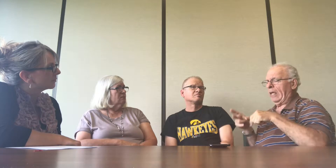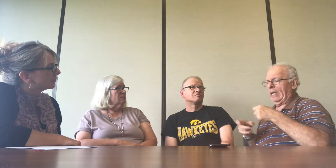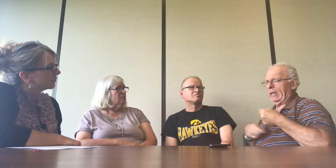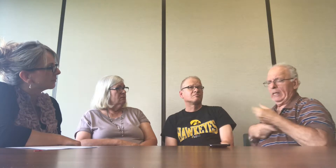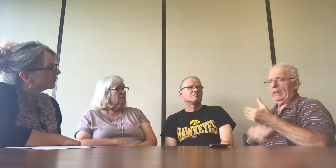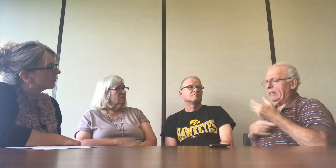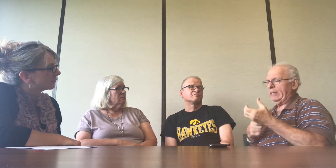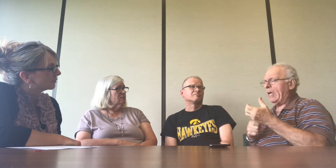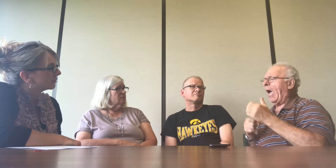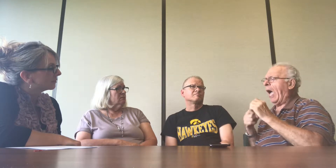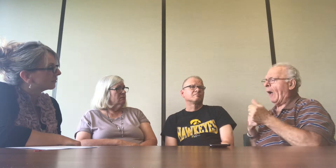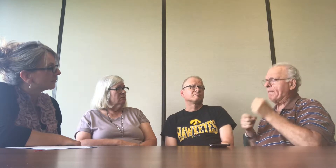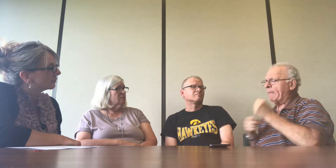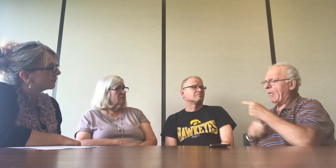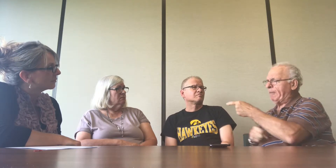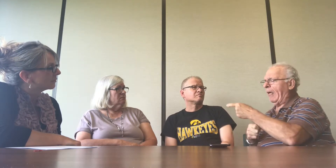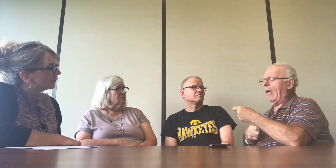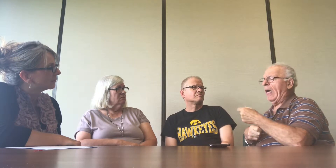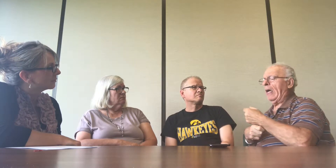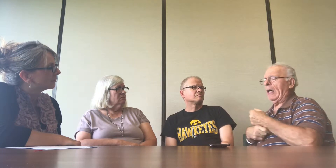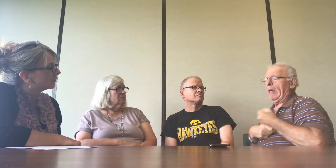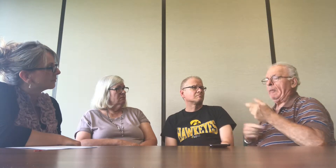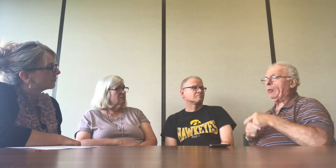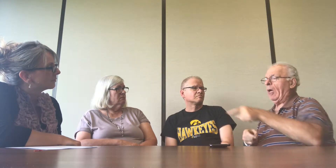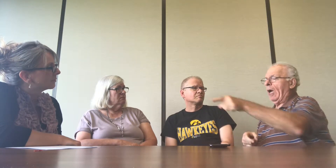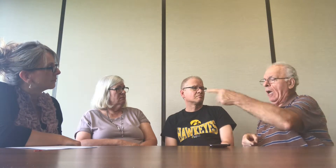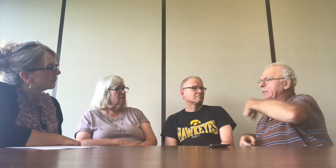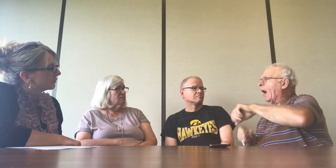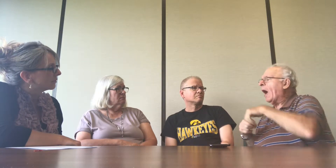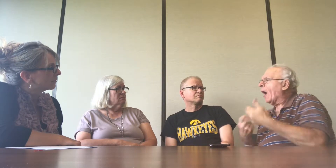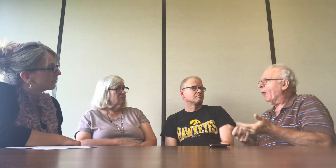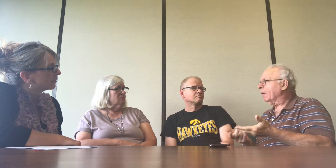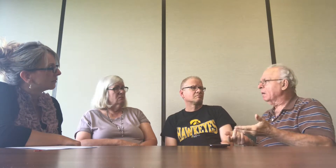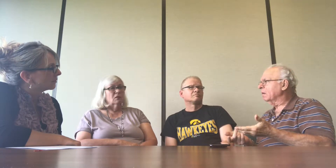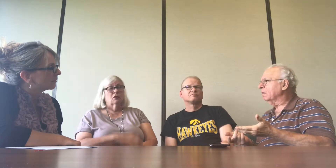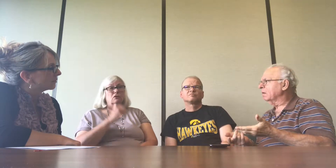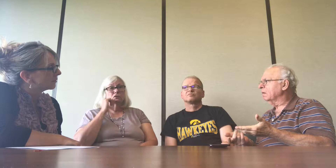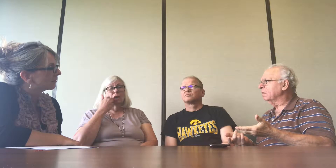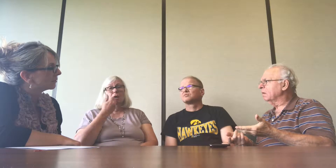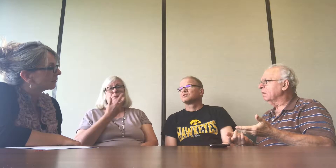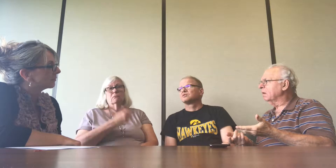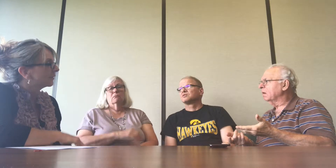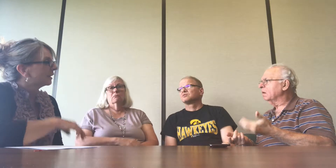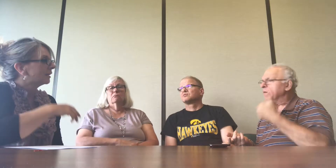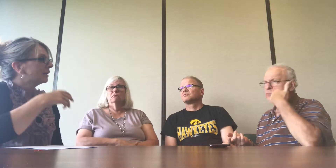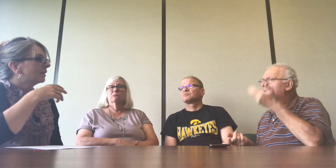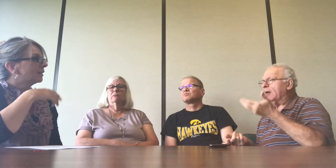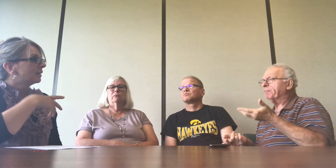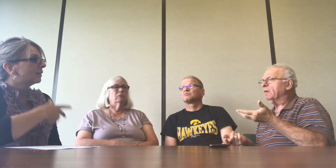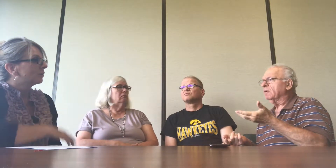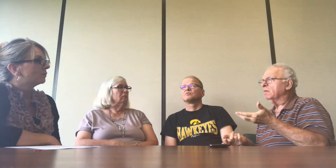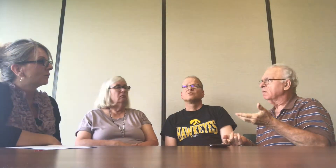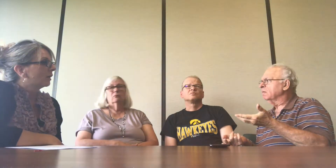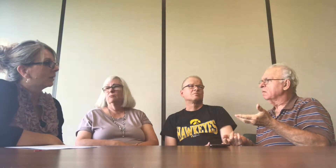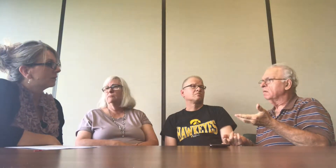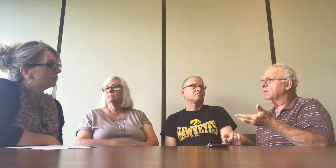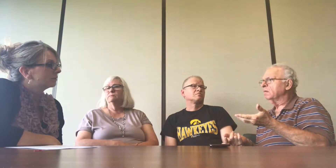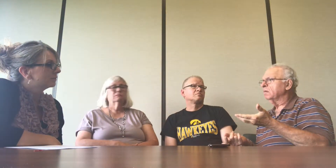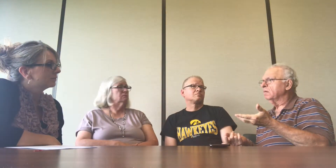Chris, so you have fear and possibly they feel shame. They can't express themselves. So how do we get